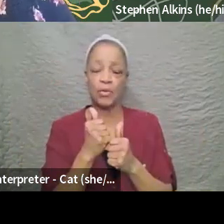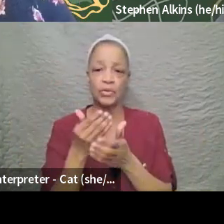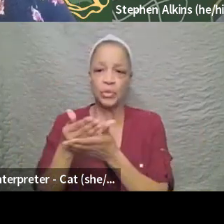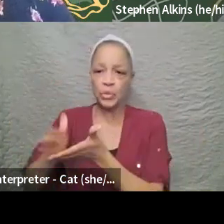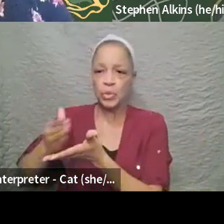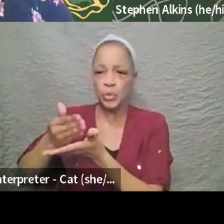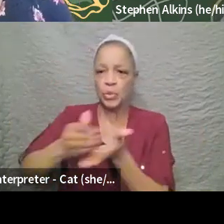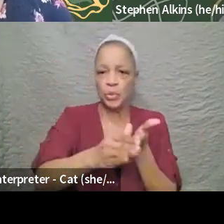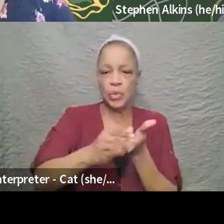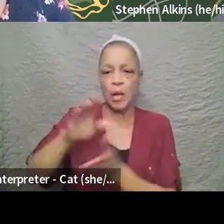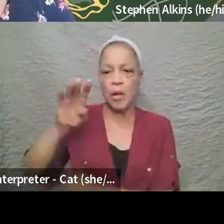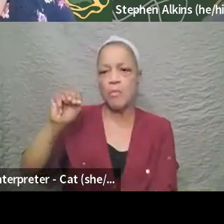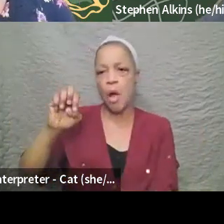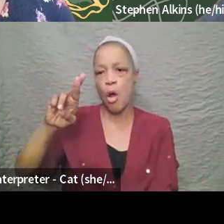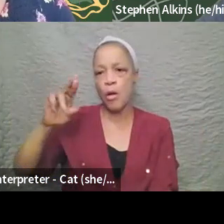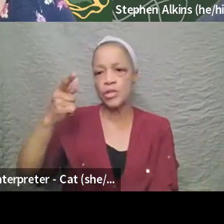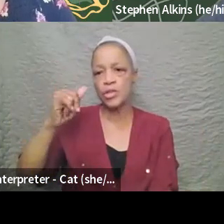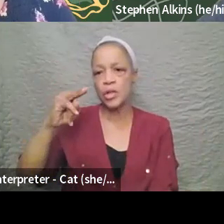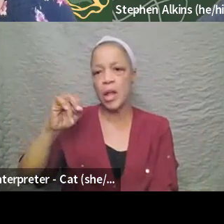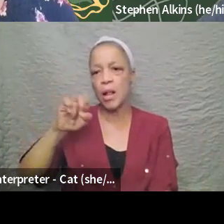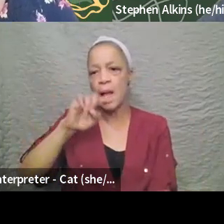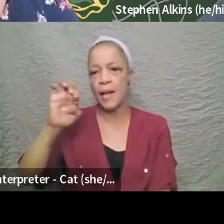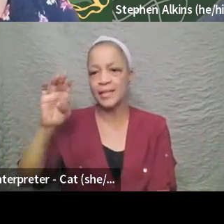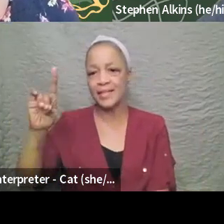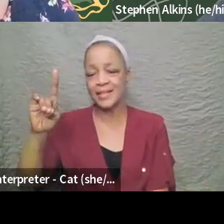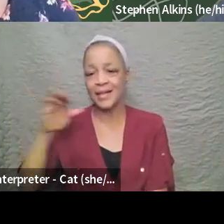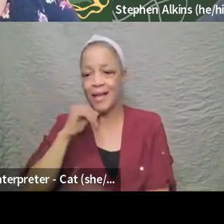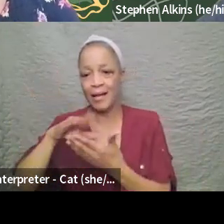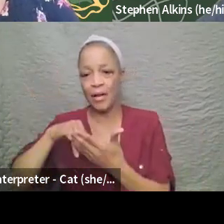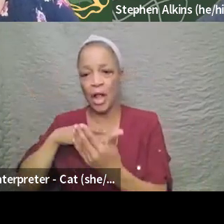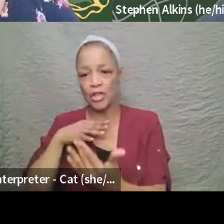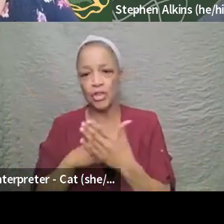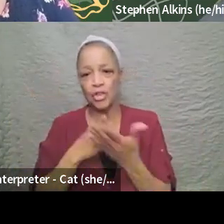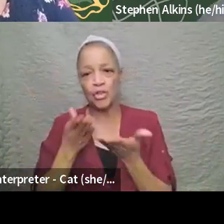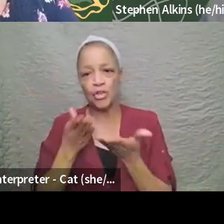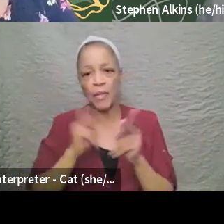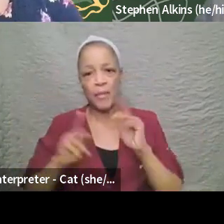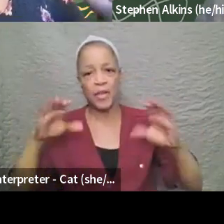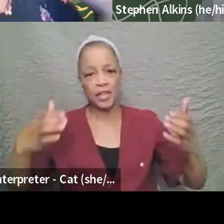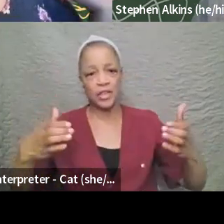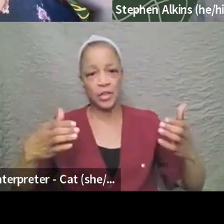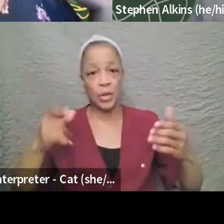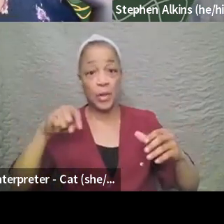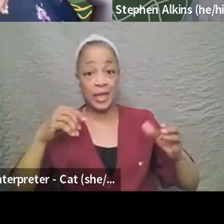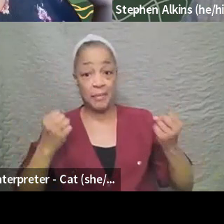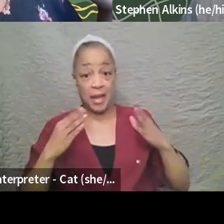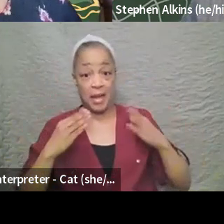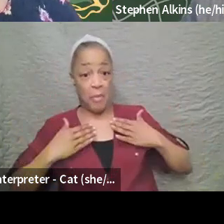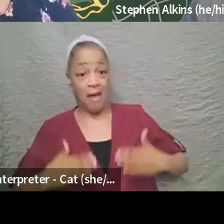marginalized and underserved populations. We're going to need a lot of bodies